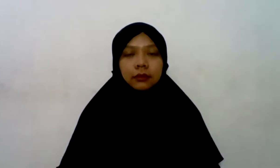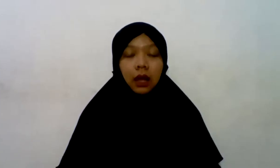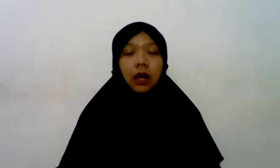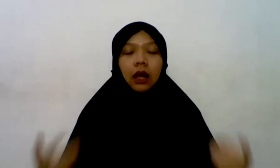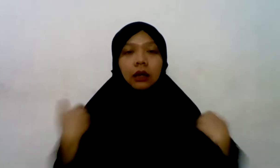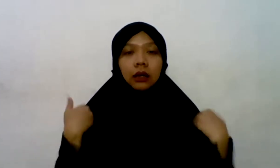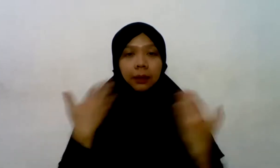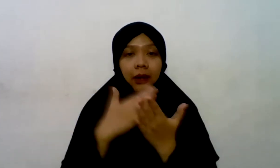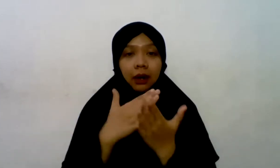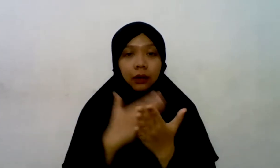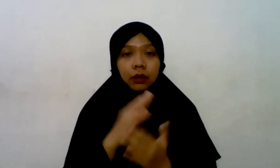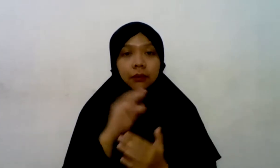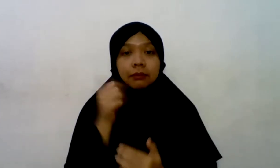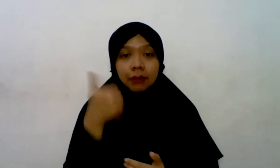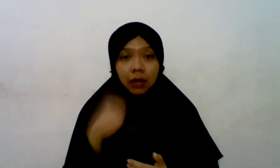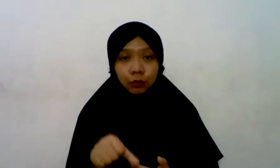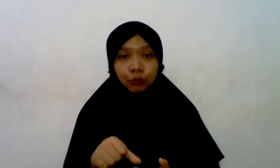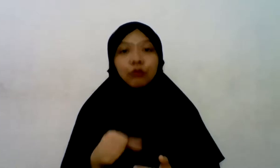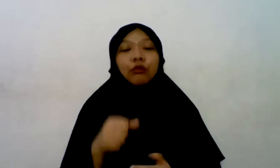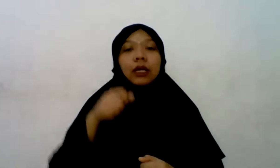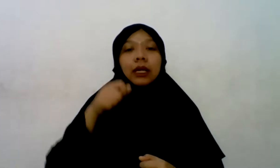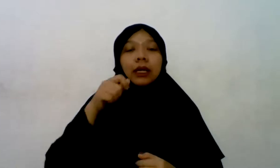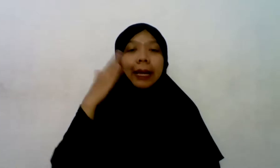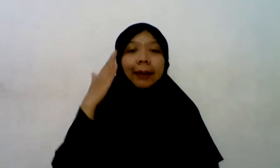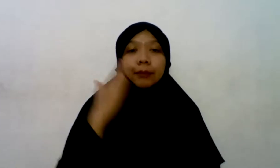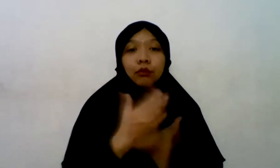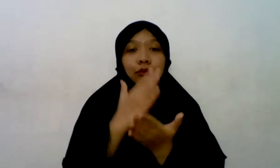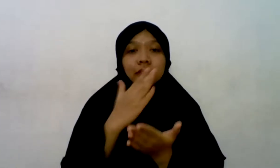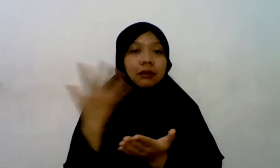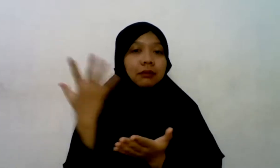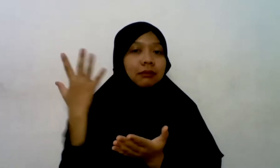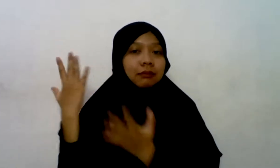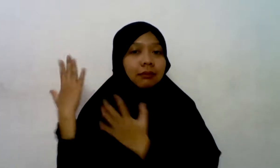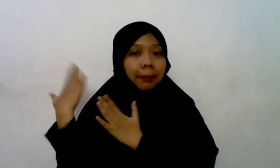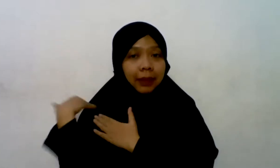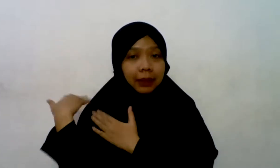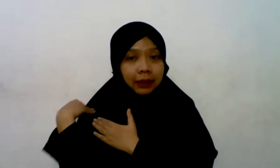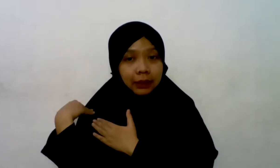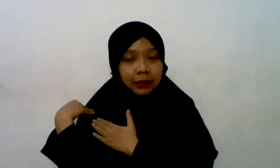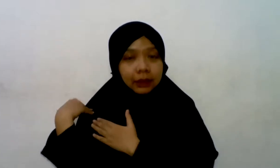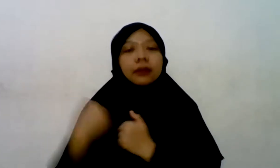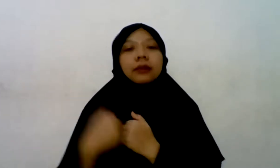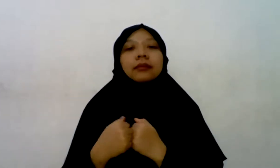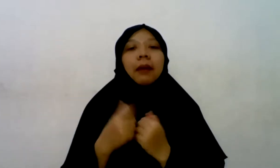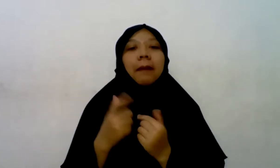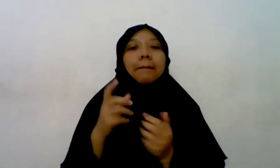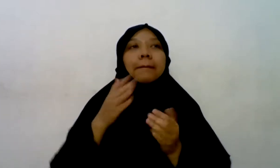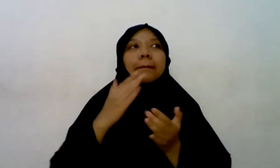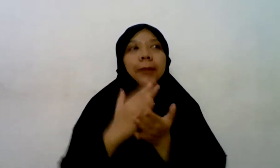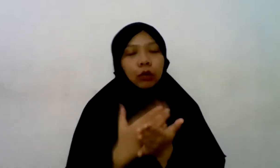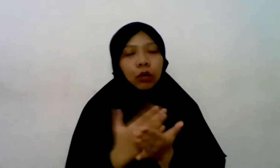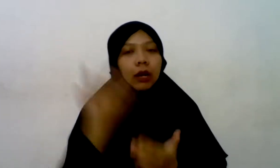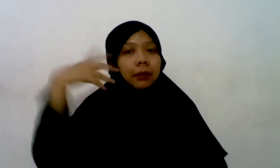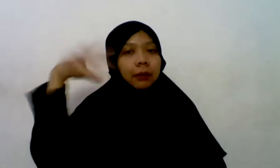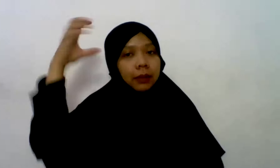regulation, Keputusan Menteri, the PP, Peraturan Pemerintah, is actually derived